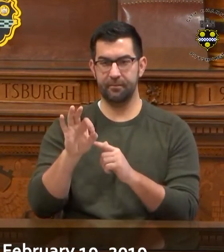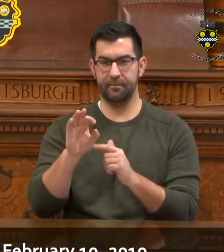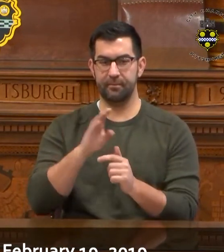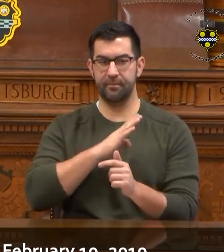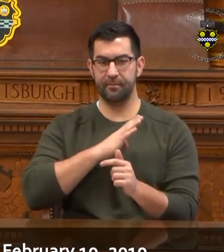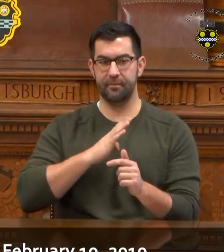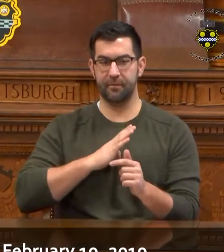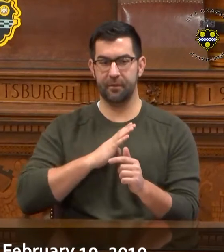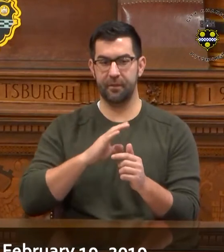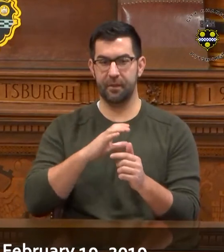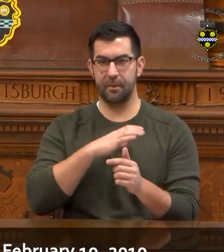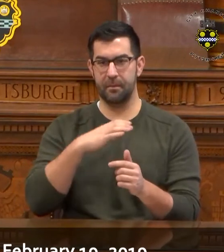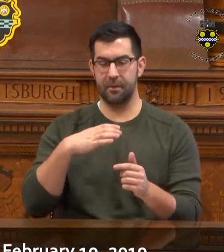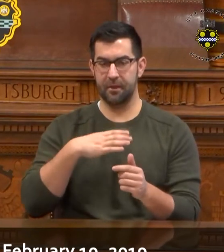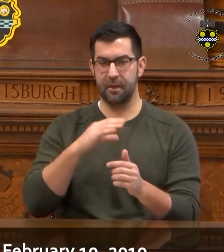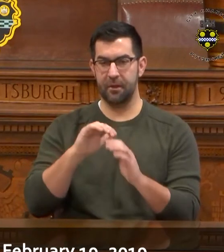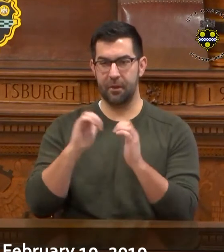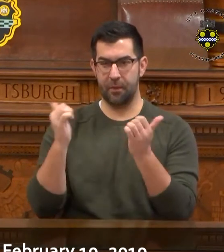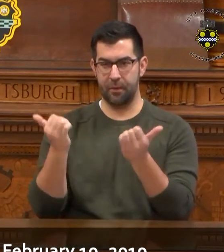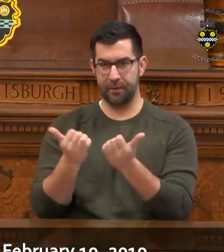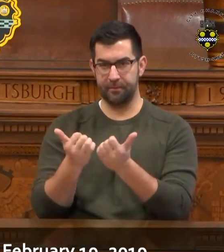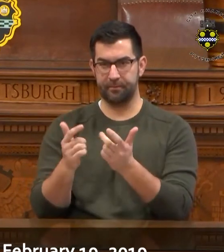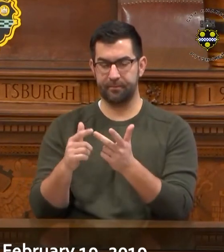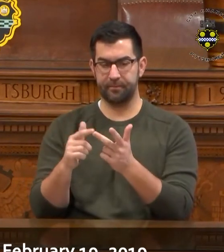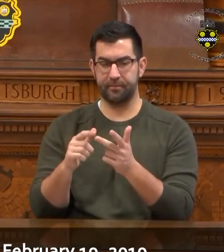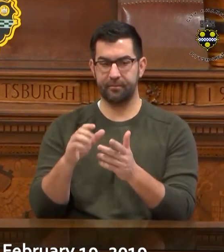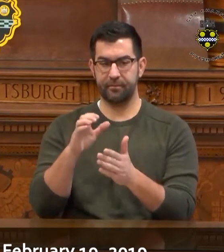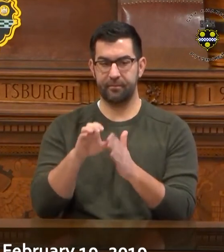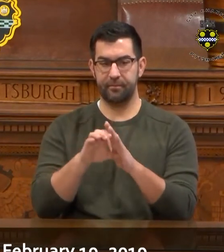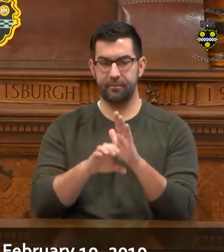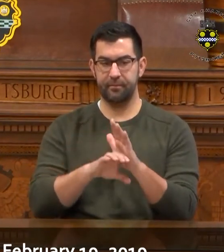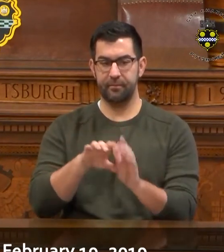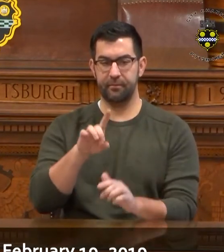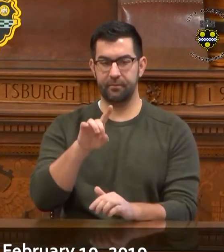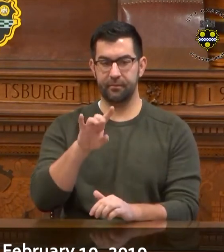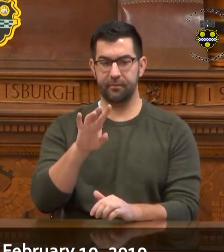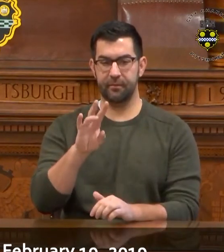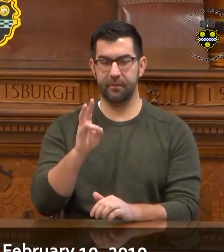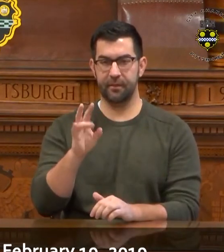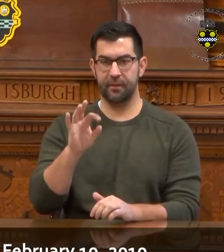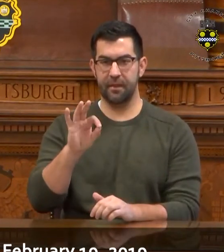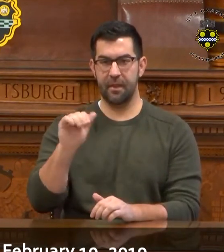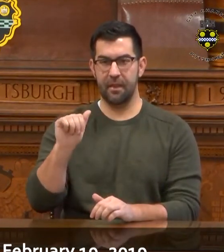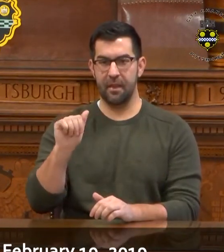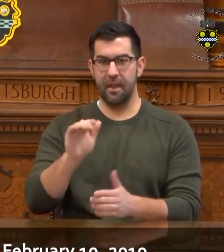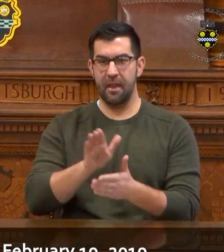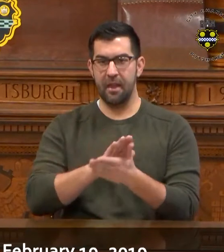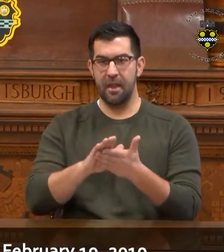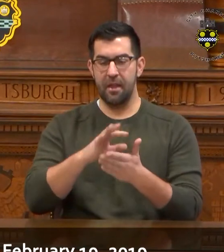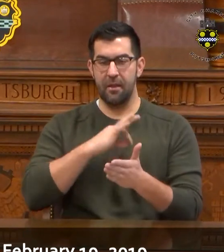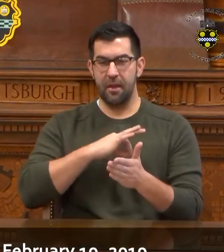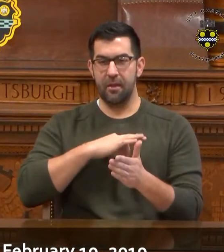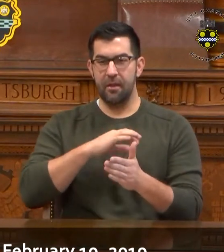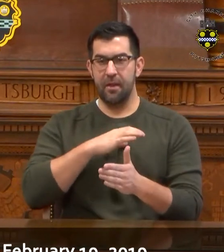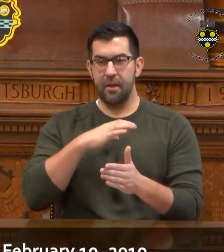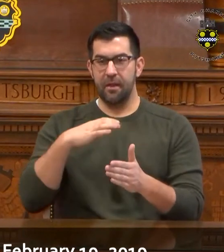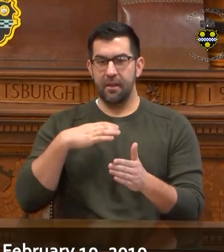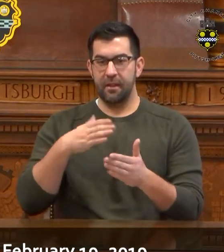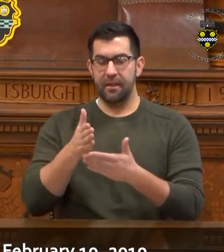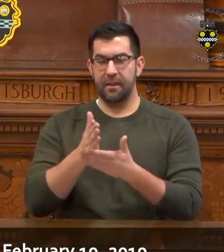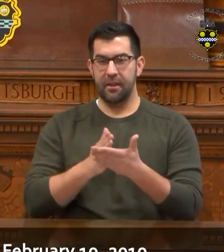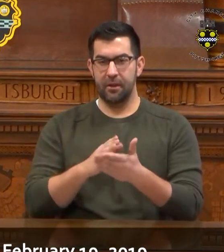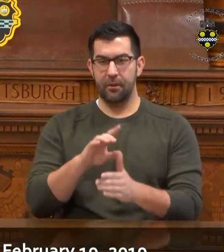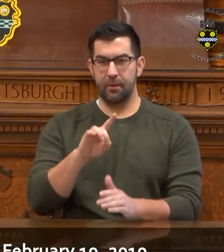Boards, Commissions, and Authorities, Chapter 179A, Clean Pittsburgh Commission,